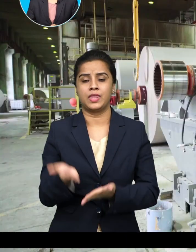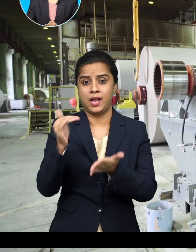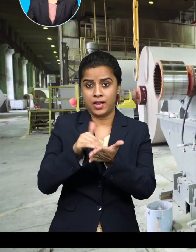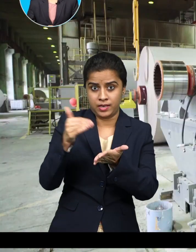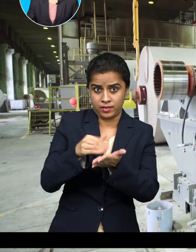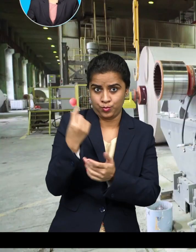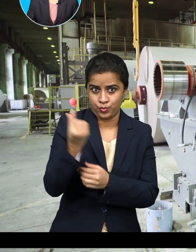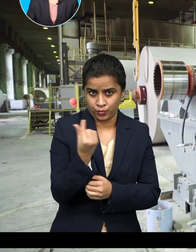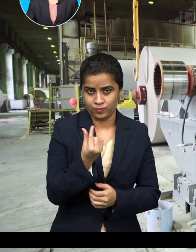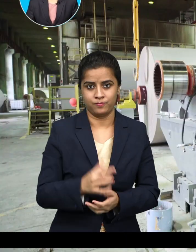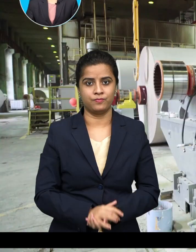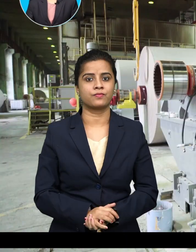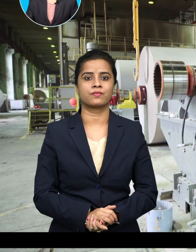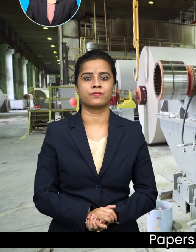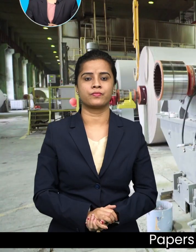Recycling of waste.